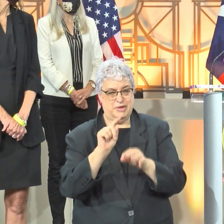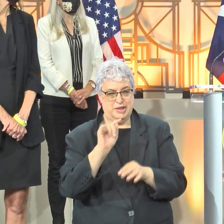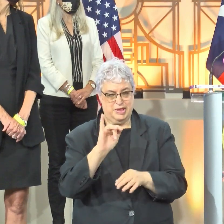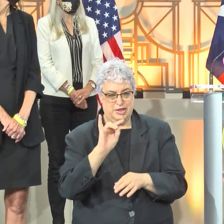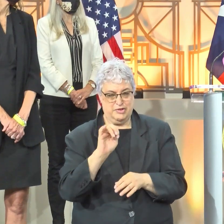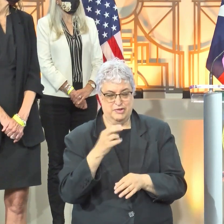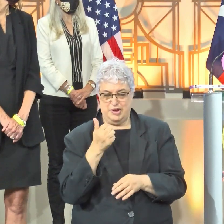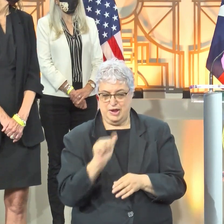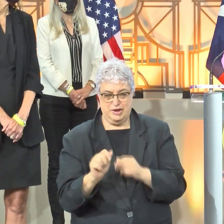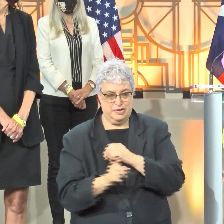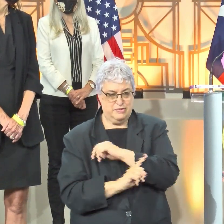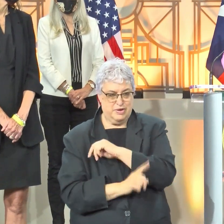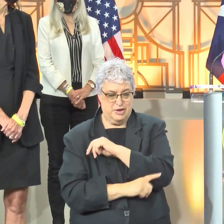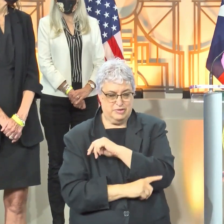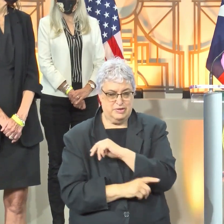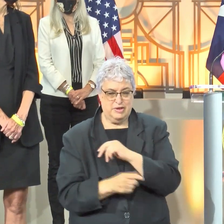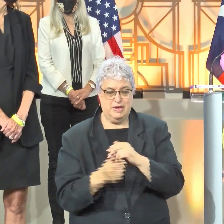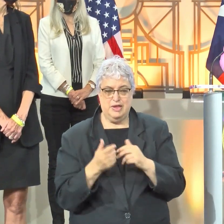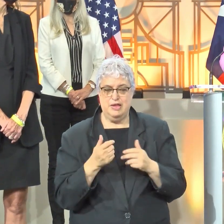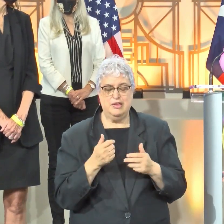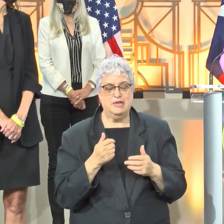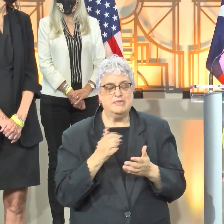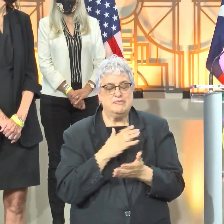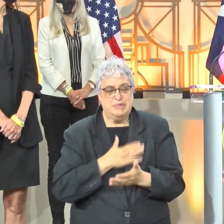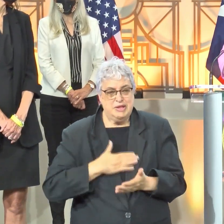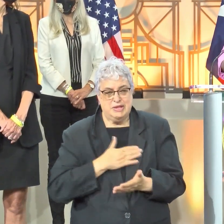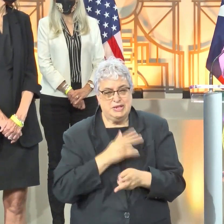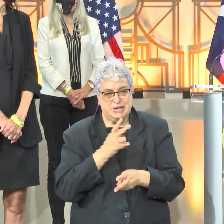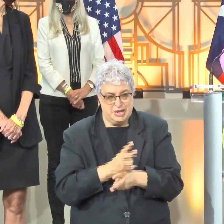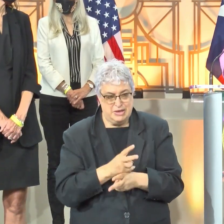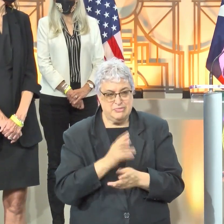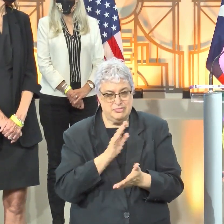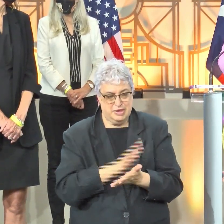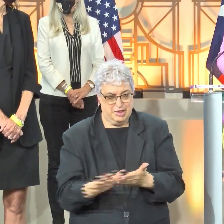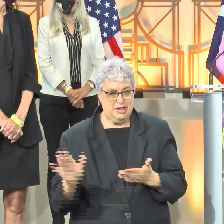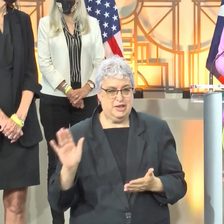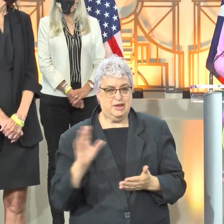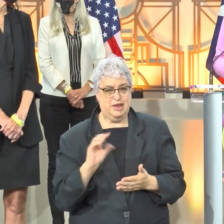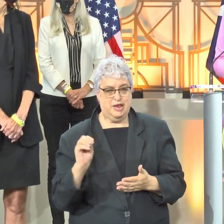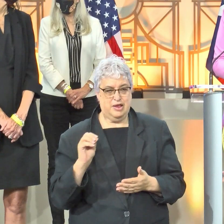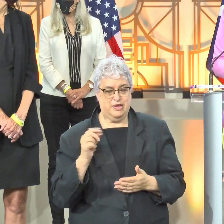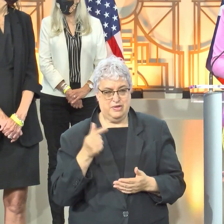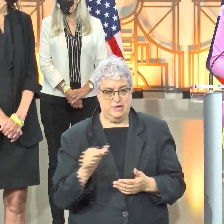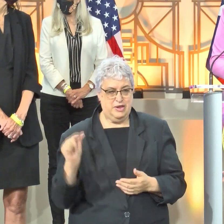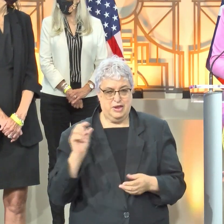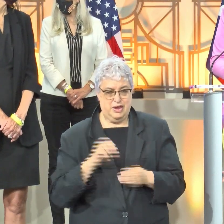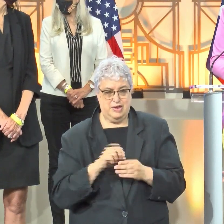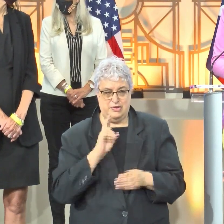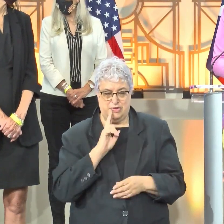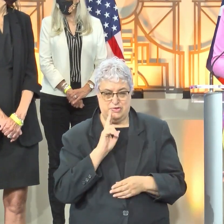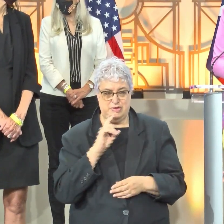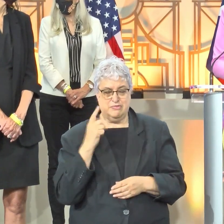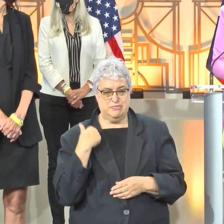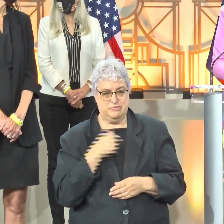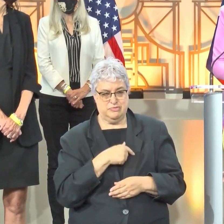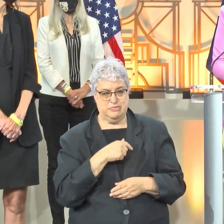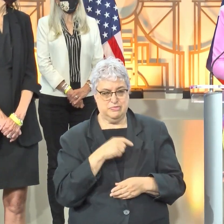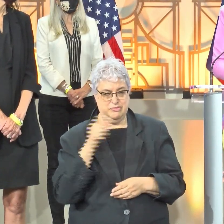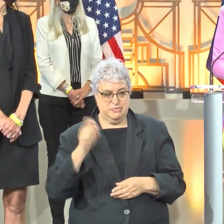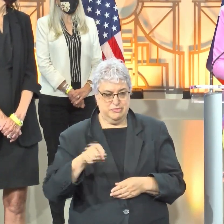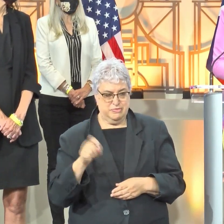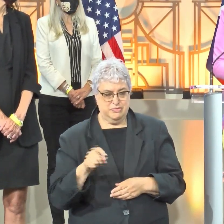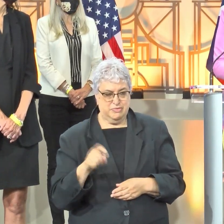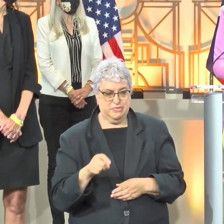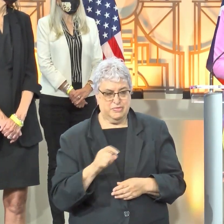litter, any trash, and making any efforts to make sure we are clean and green in Houston. We definitely